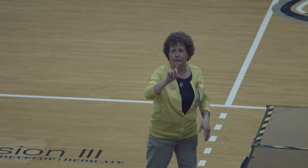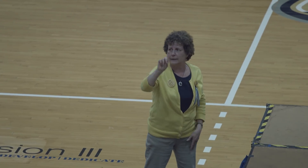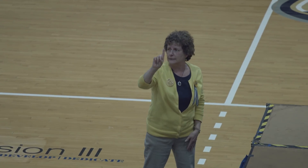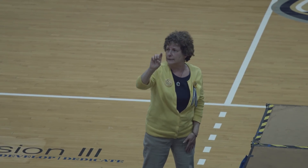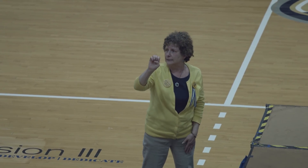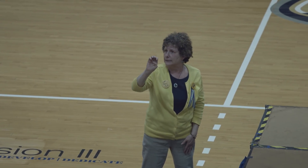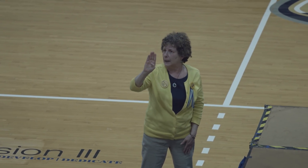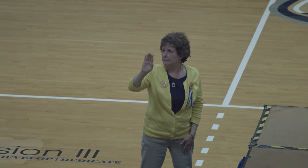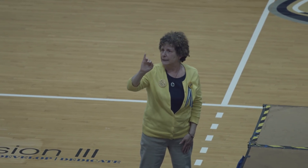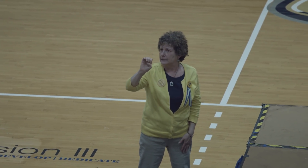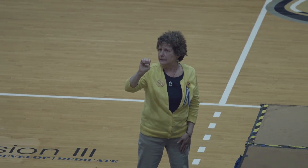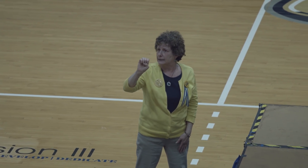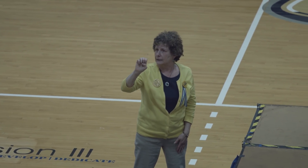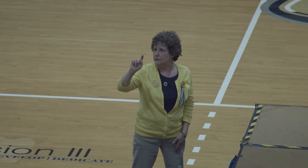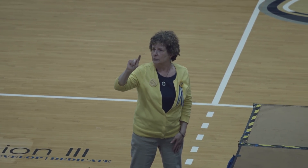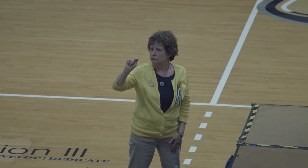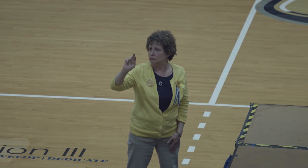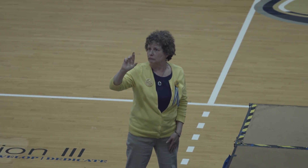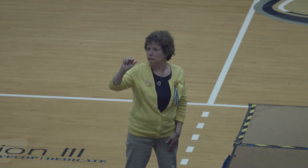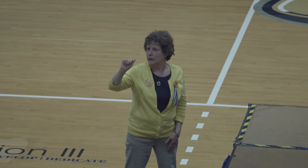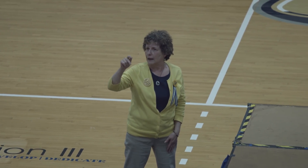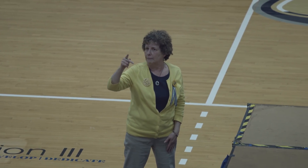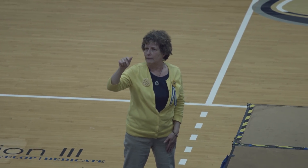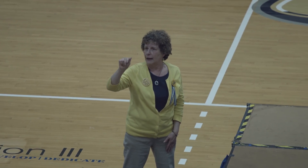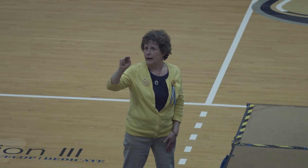panelists. We'll start with Debbie Trapani.